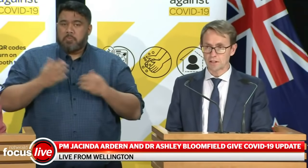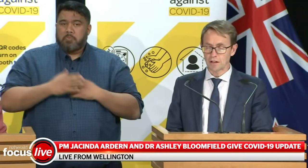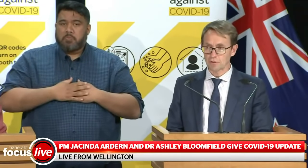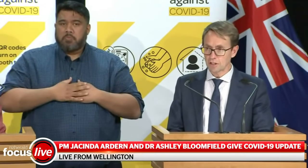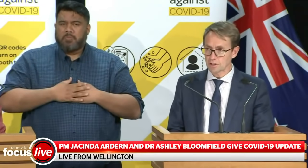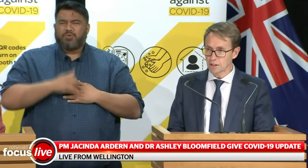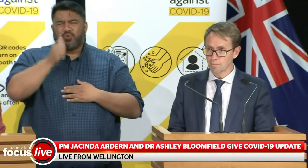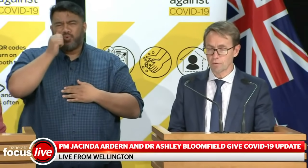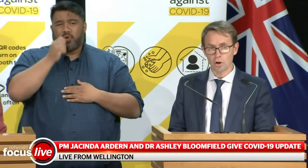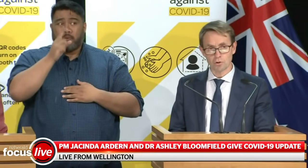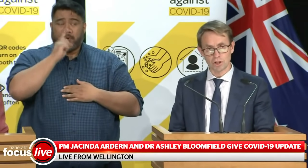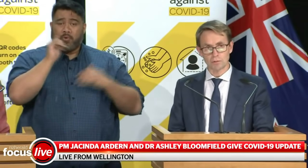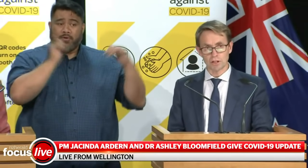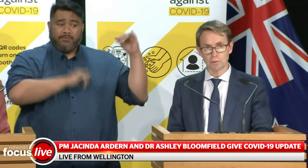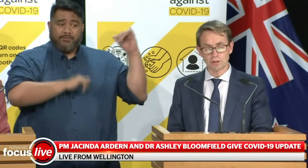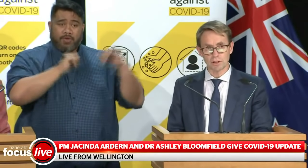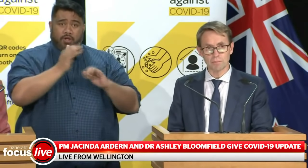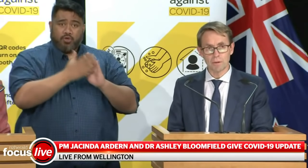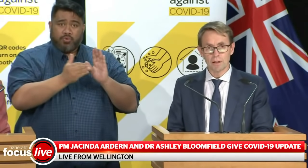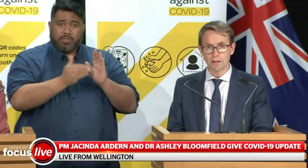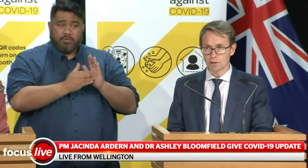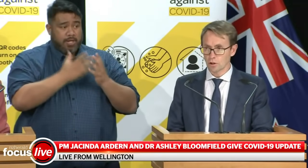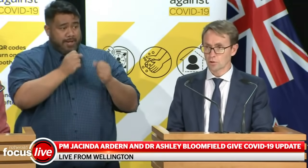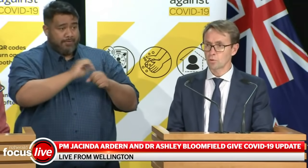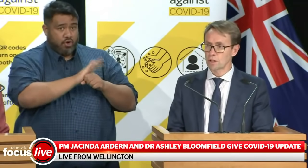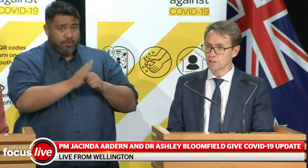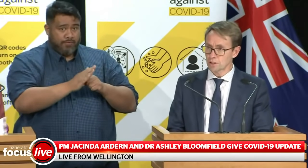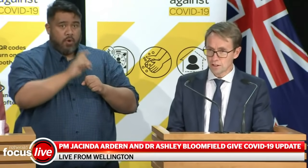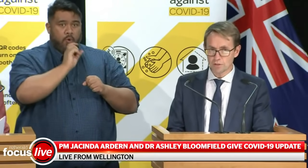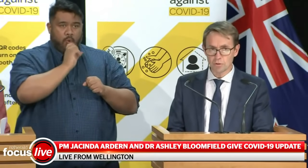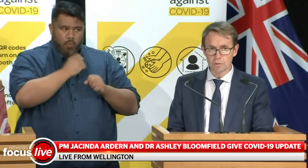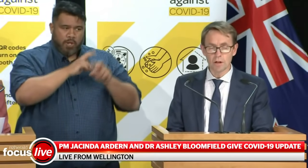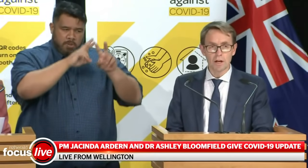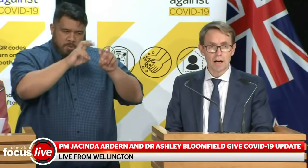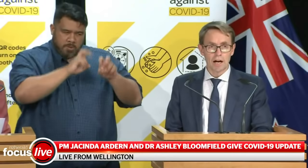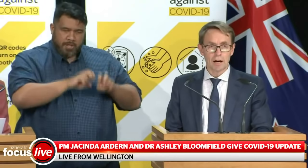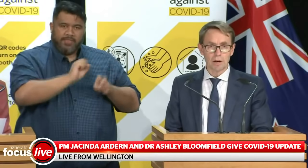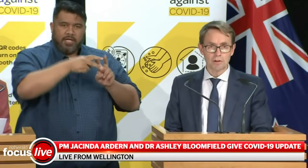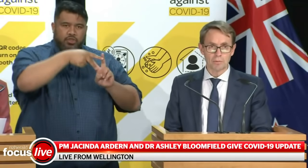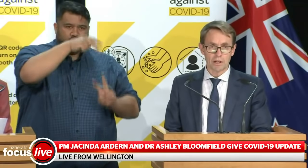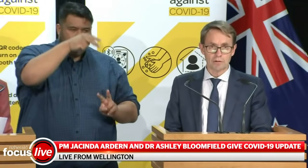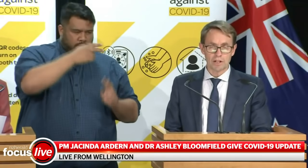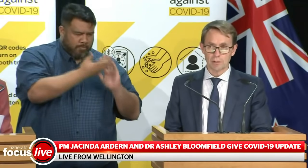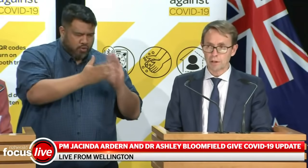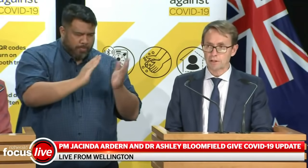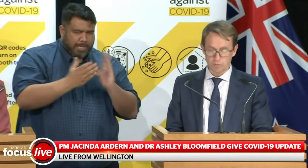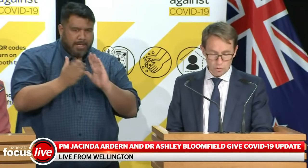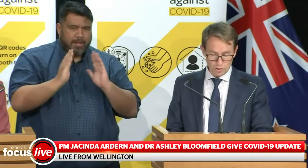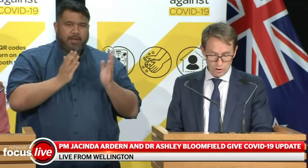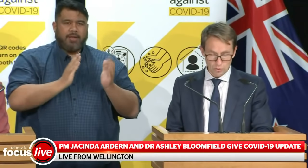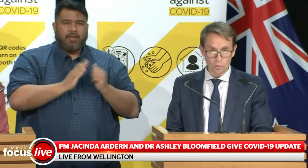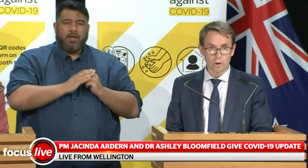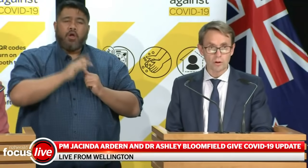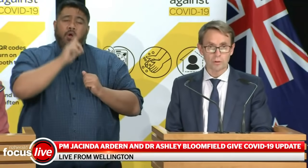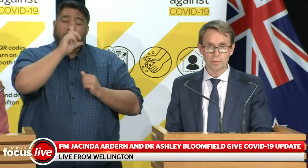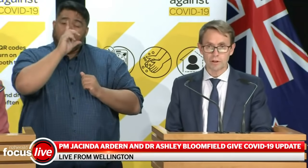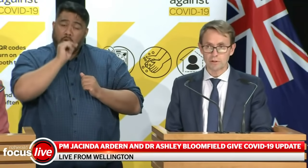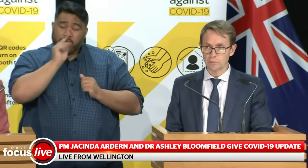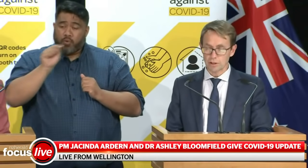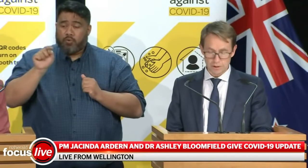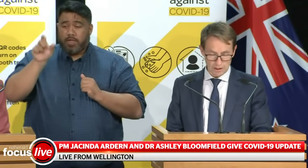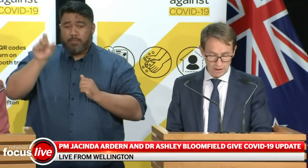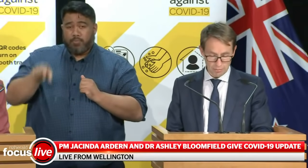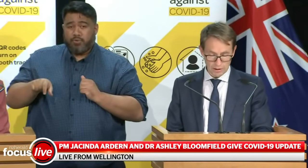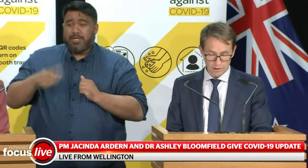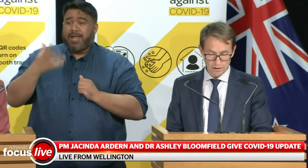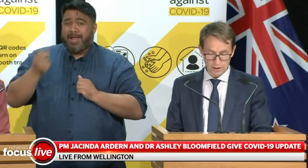to ESR for testing, for whole genome sequencing. That's not always successful, but we have a database, of course, of all the